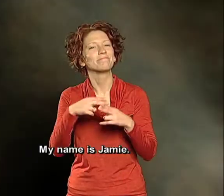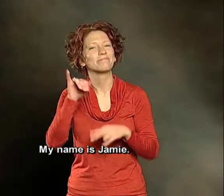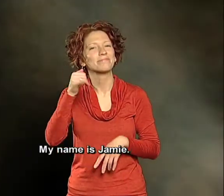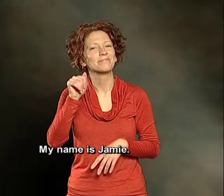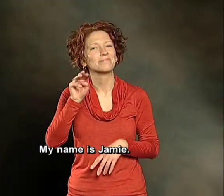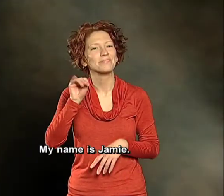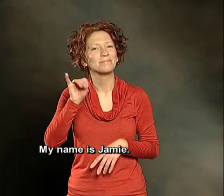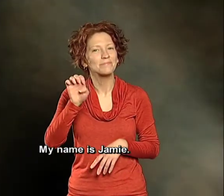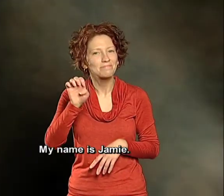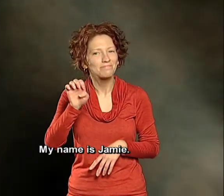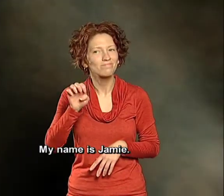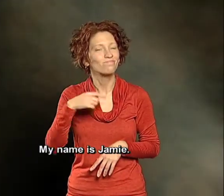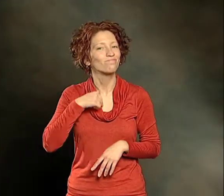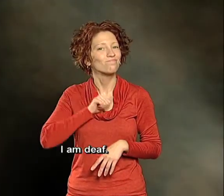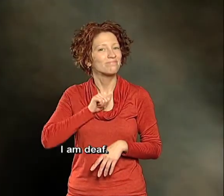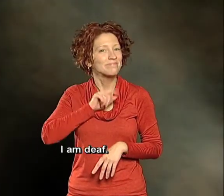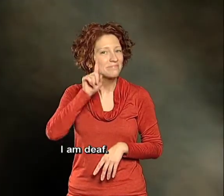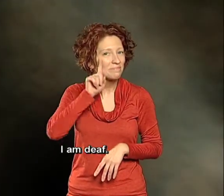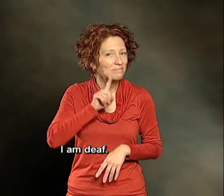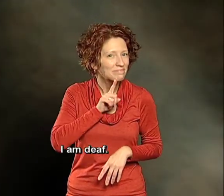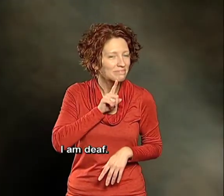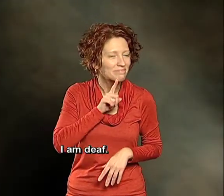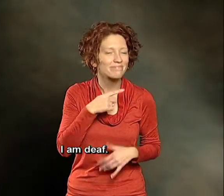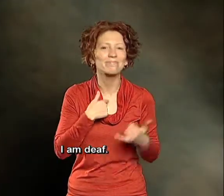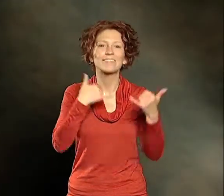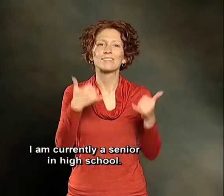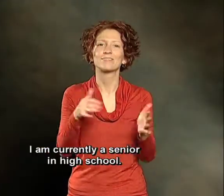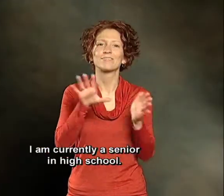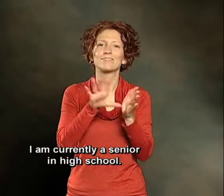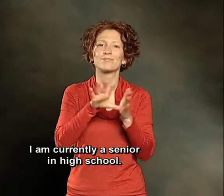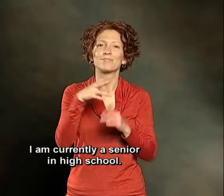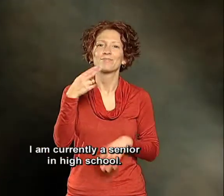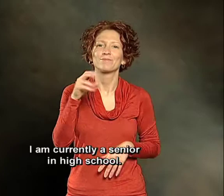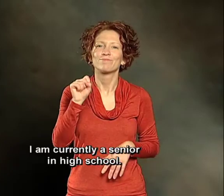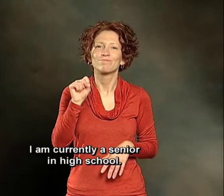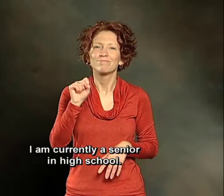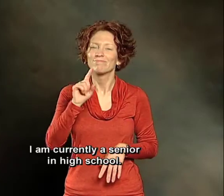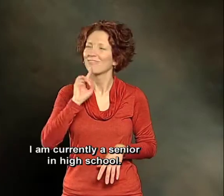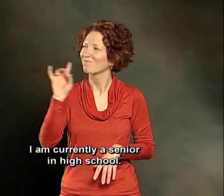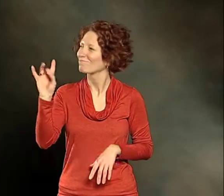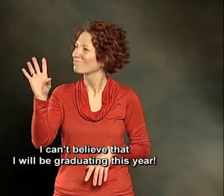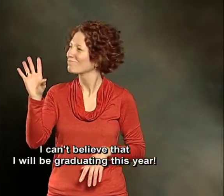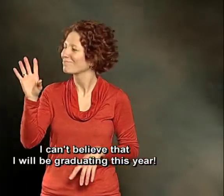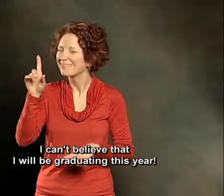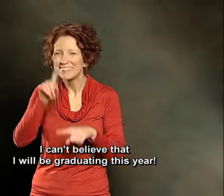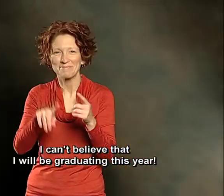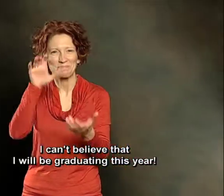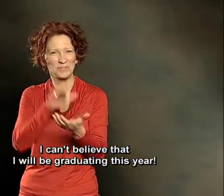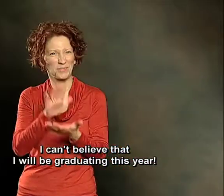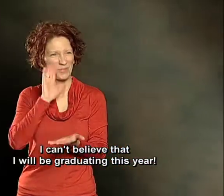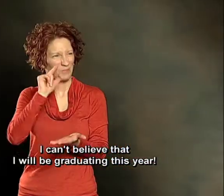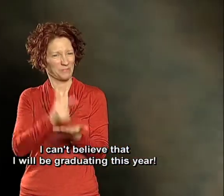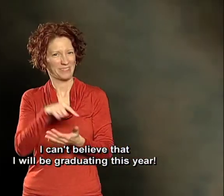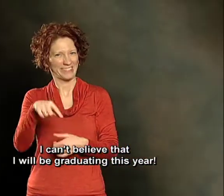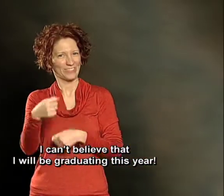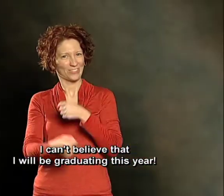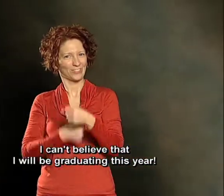My name is Jamie, and I'm deaf. I'm currently a senior in high school, and I can't believe I'll be graduating this